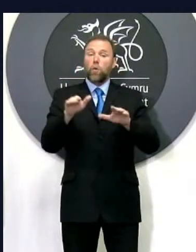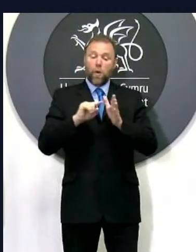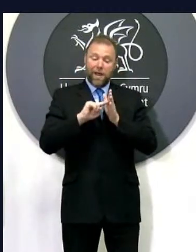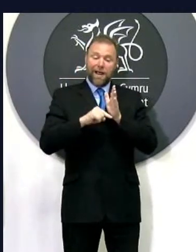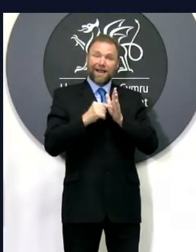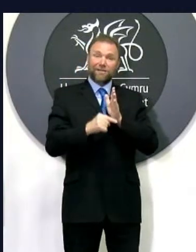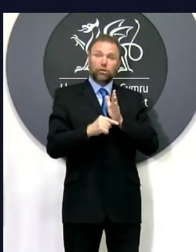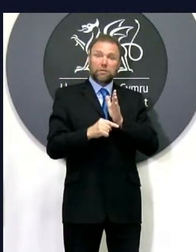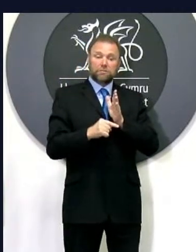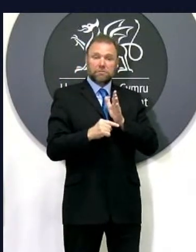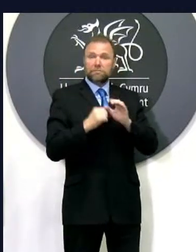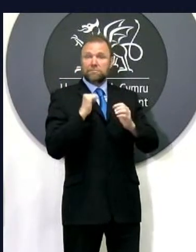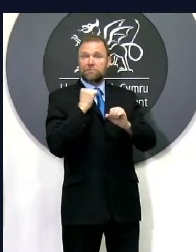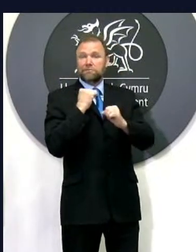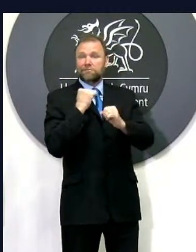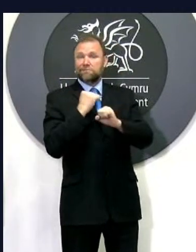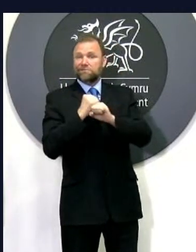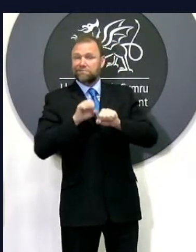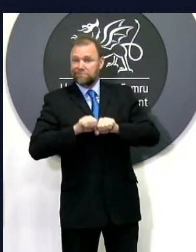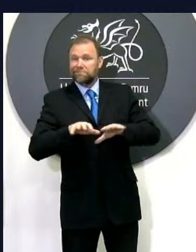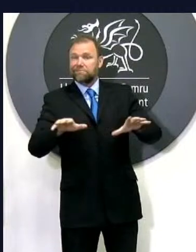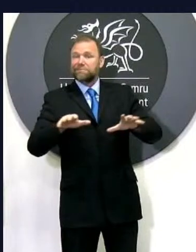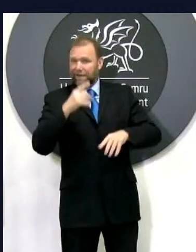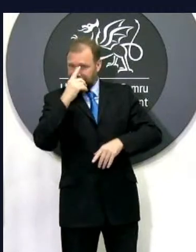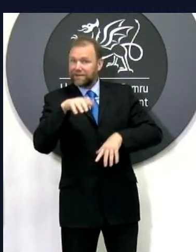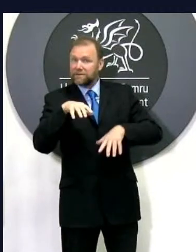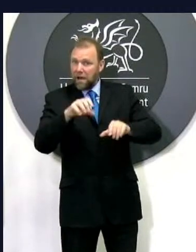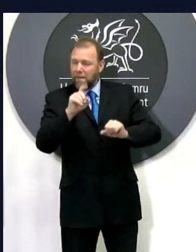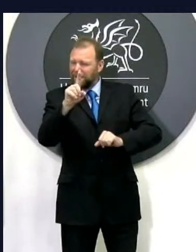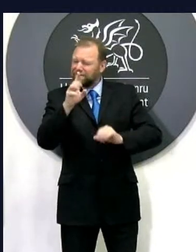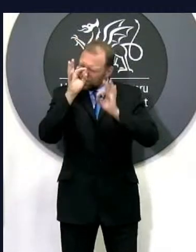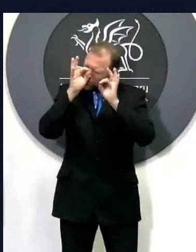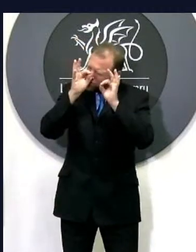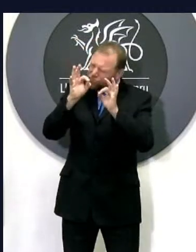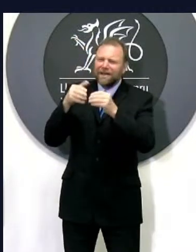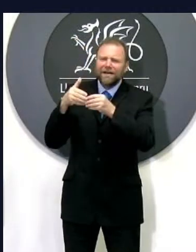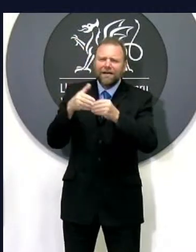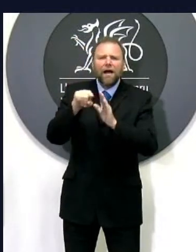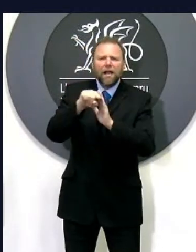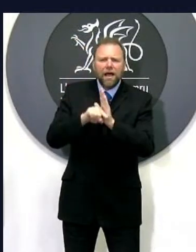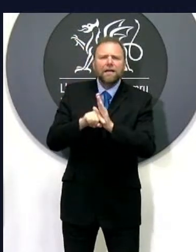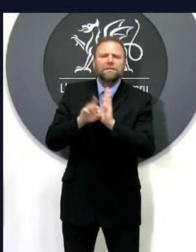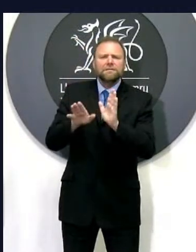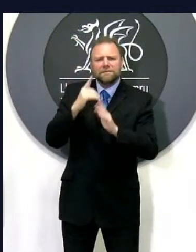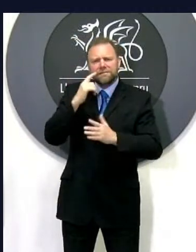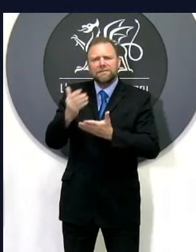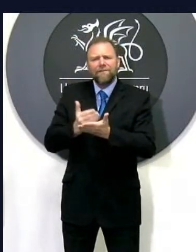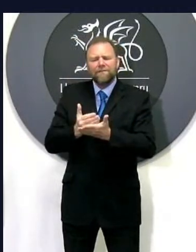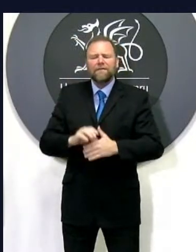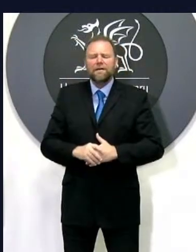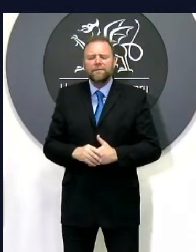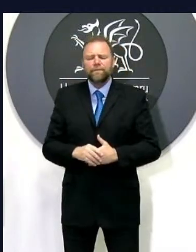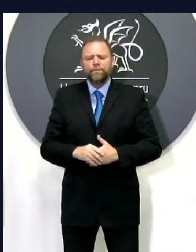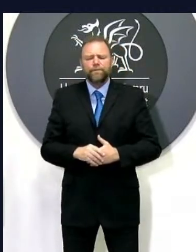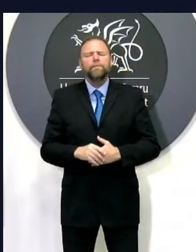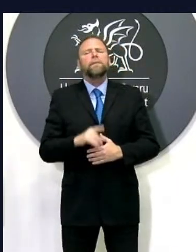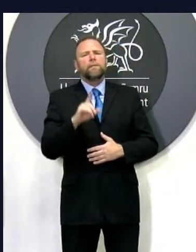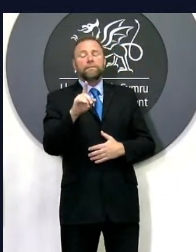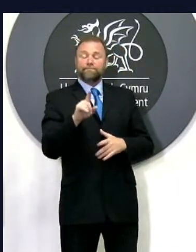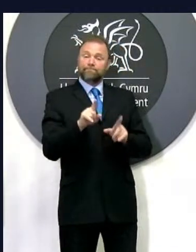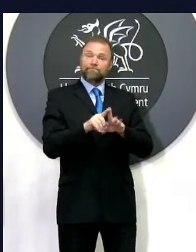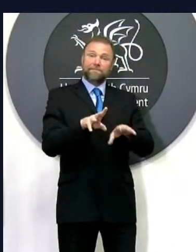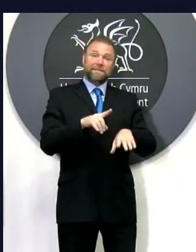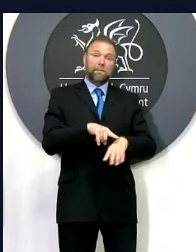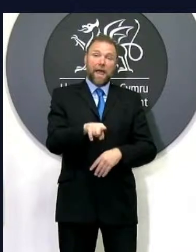can begin, but within strict guidelines. At the same time, we will give the go-ahead for a number of